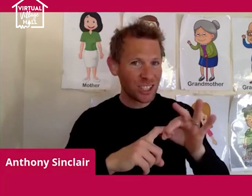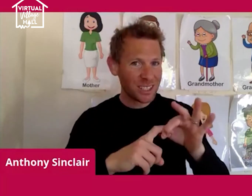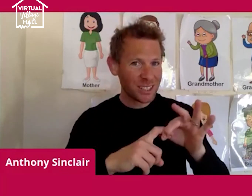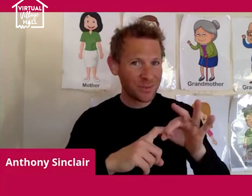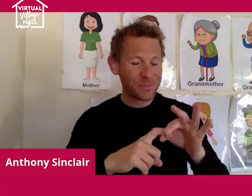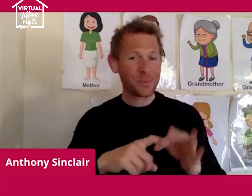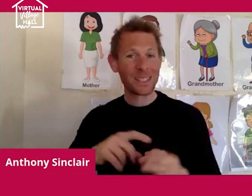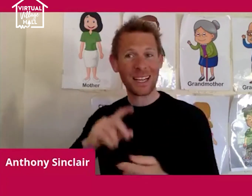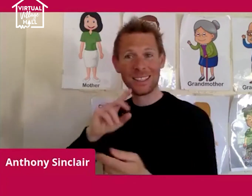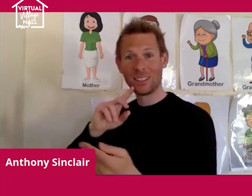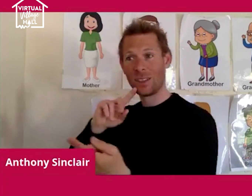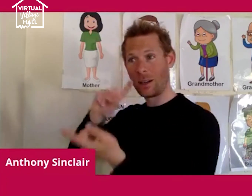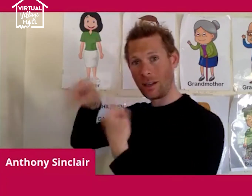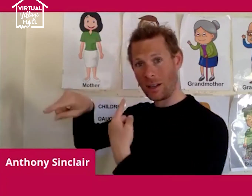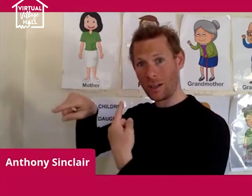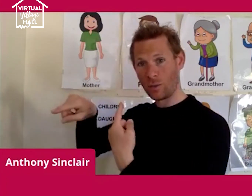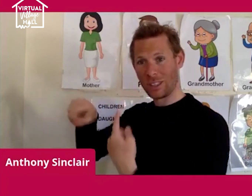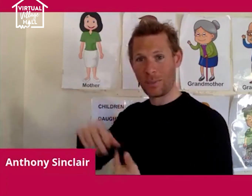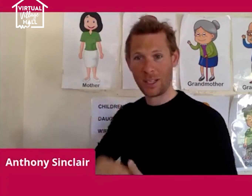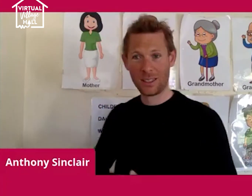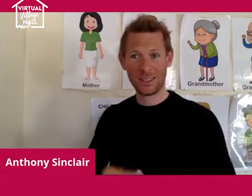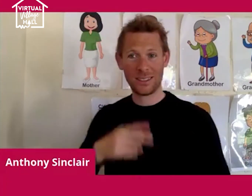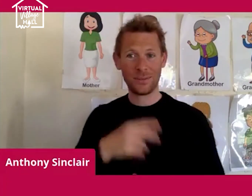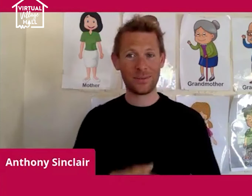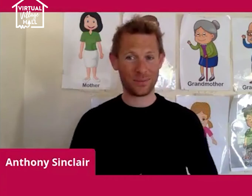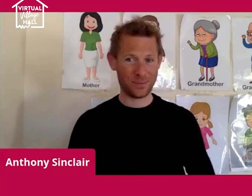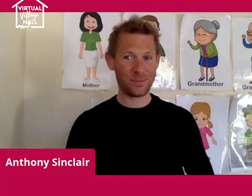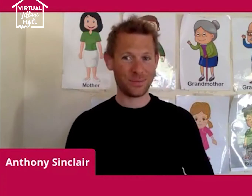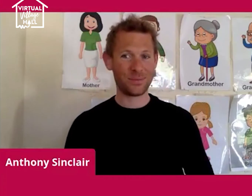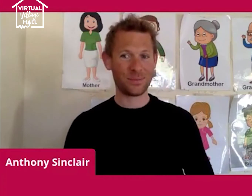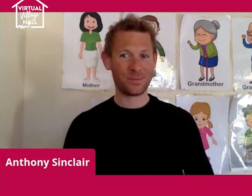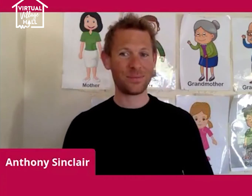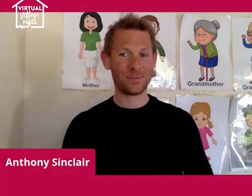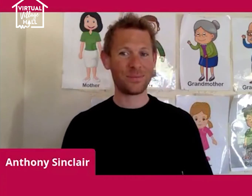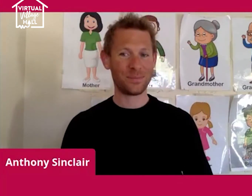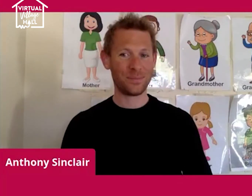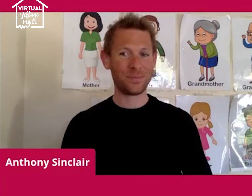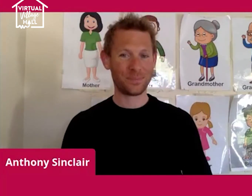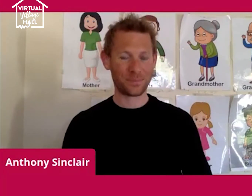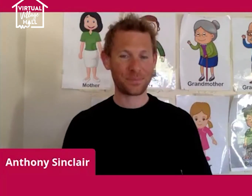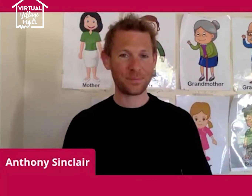So I'll ask a question and we'll work out the responses.